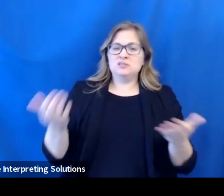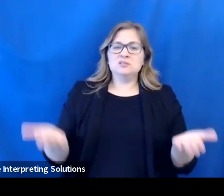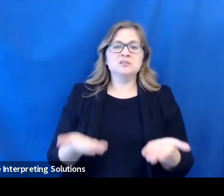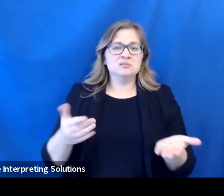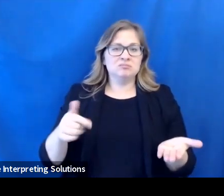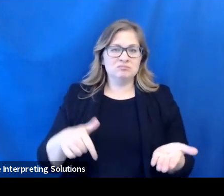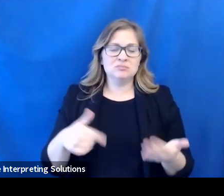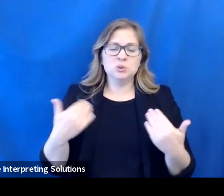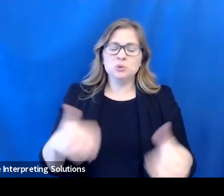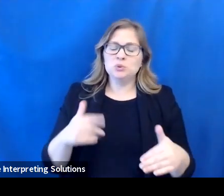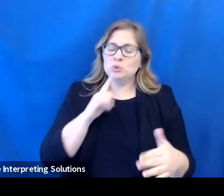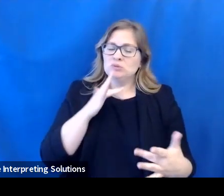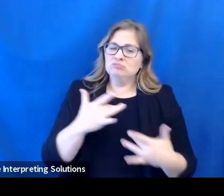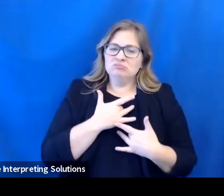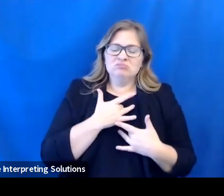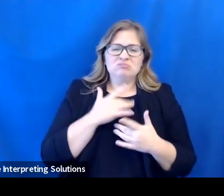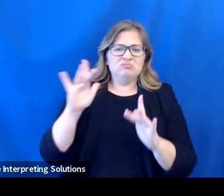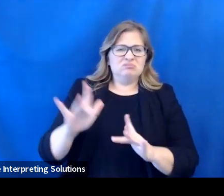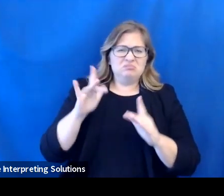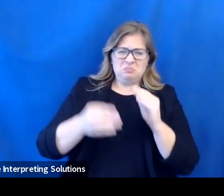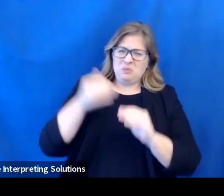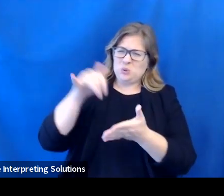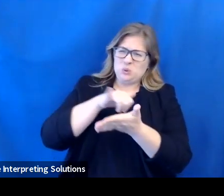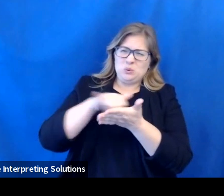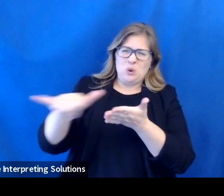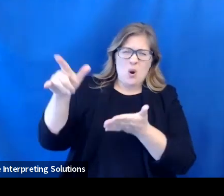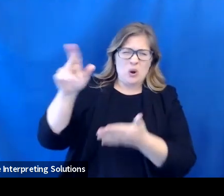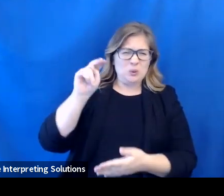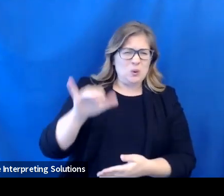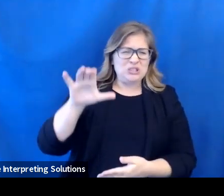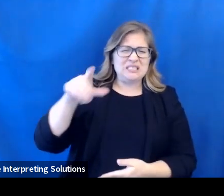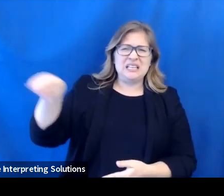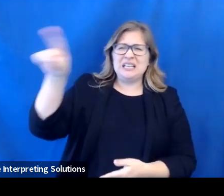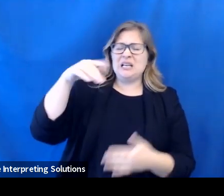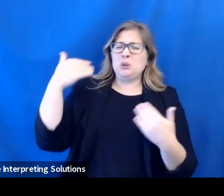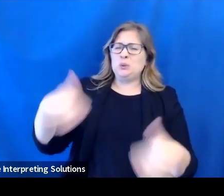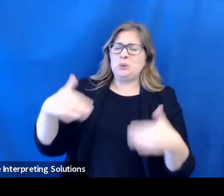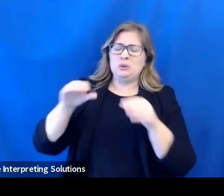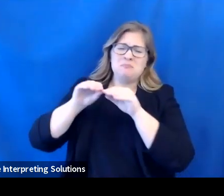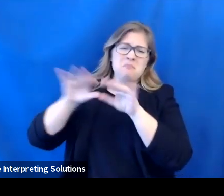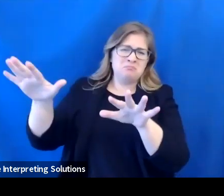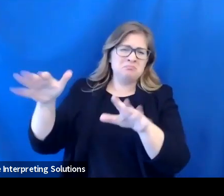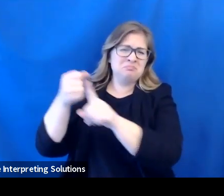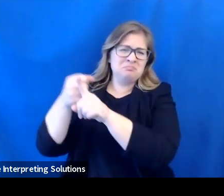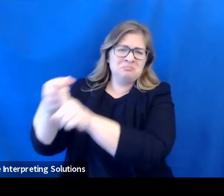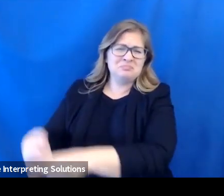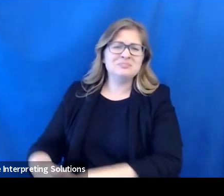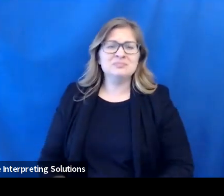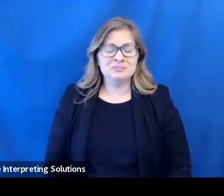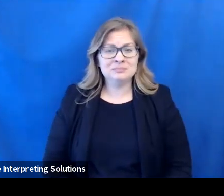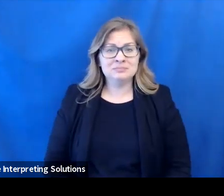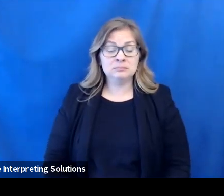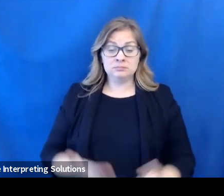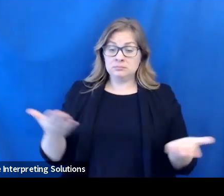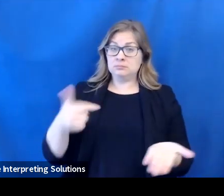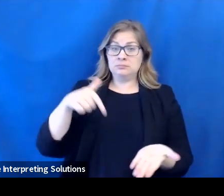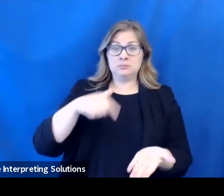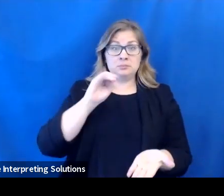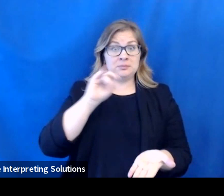area. In terms of Minnesota, as the governor mentioned, we are now reporting a total of